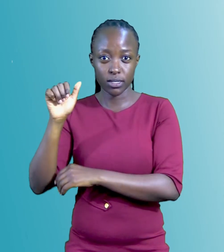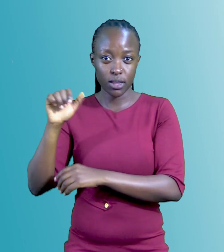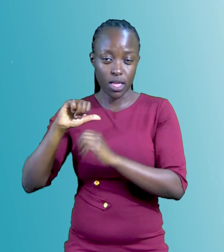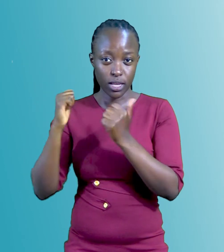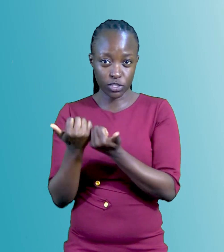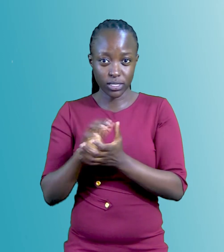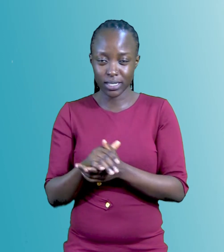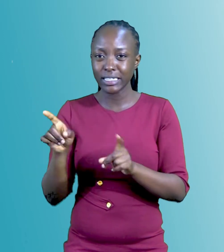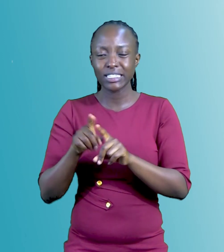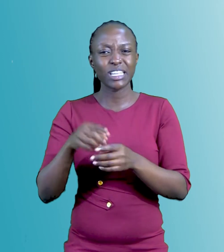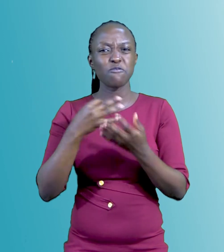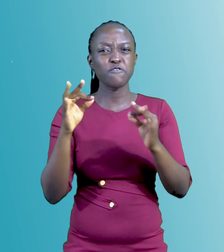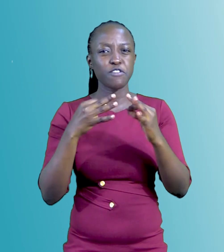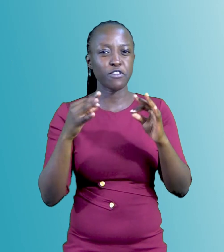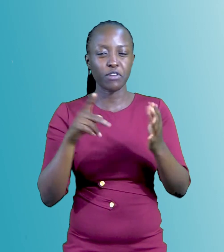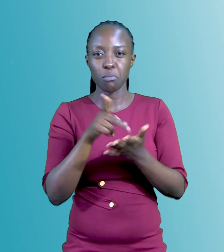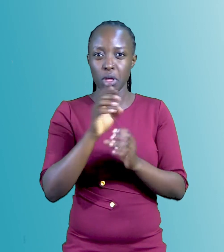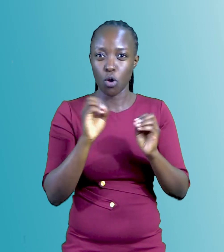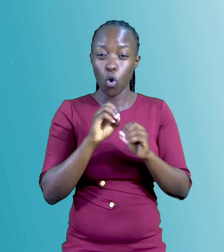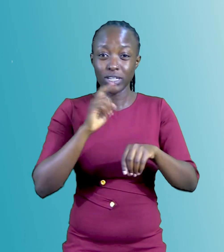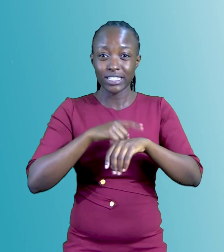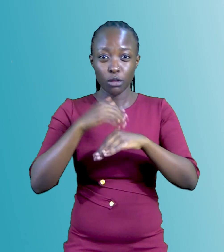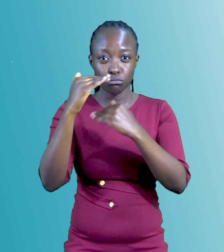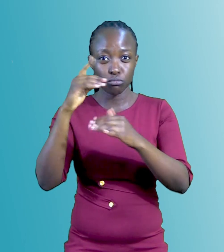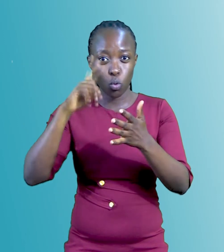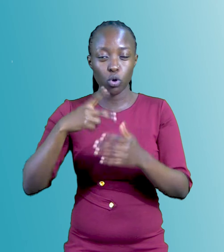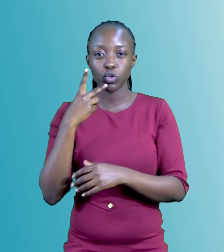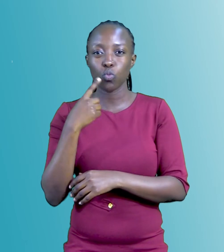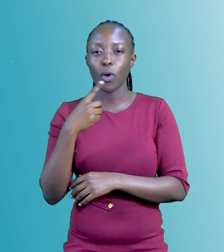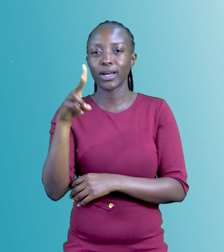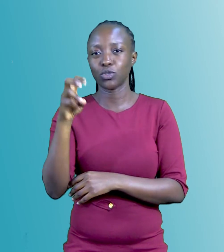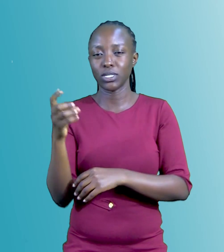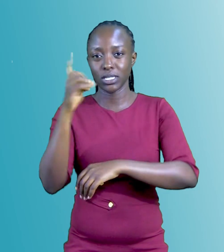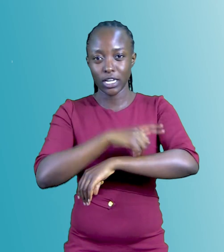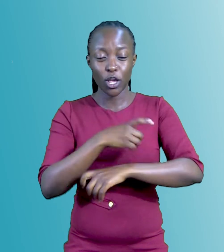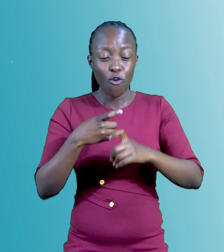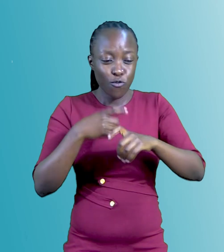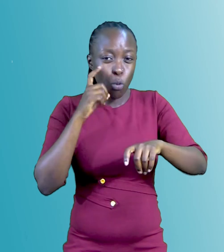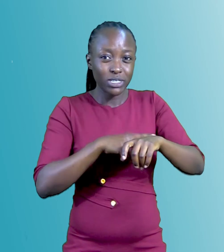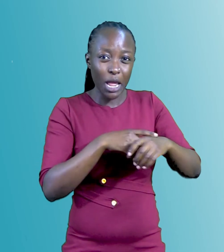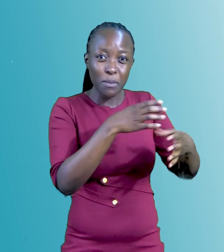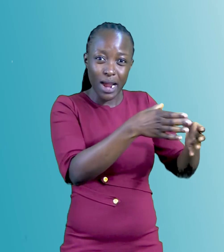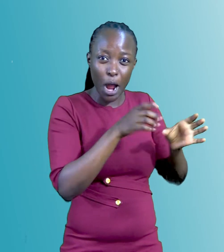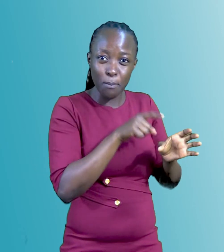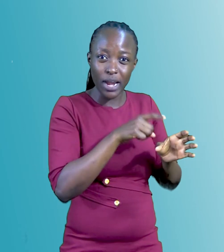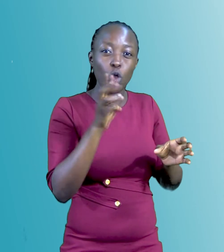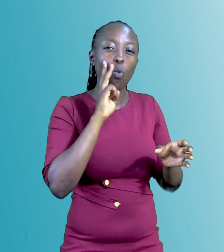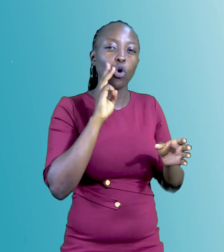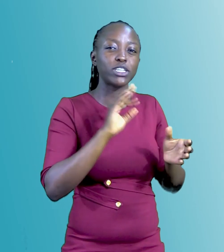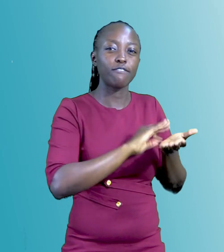The timelines expected for this service is 120 days from the date of receipt of proposals for water resources